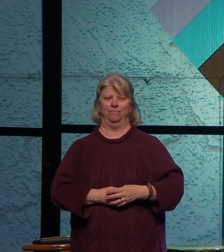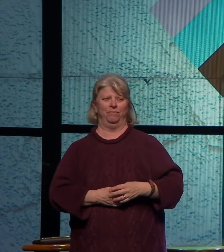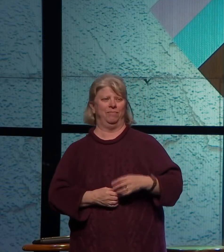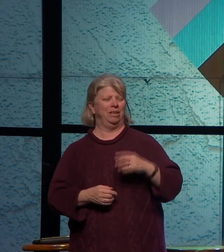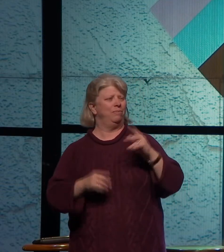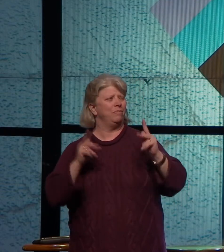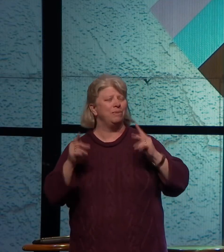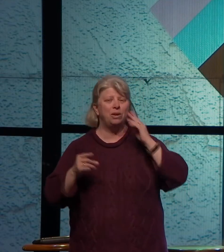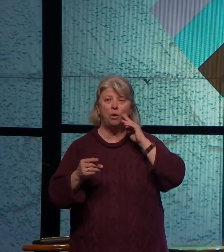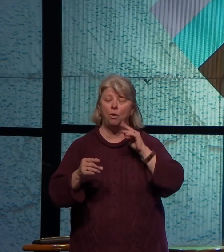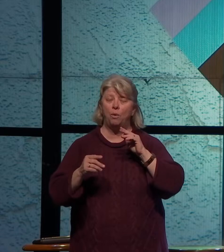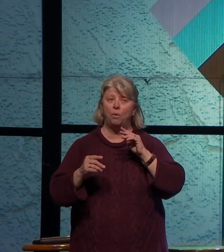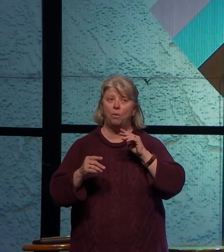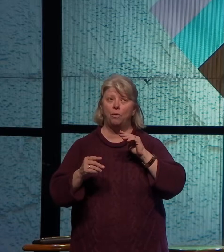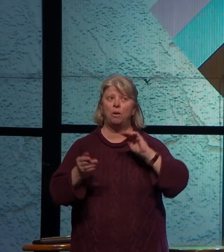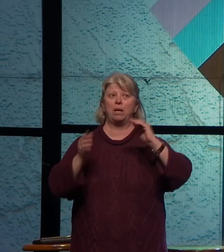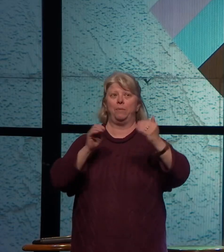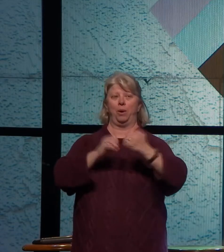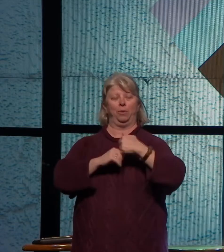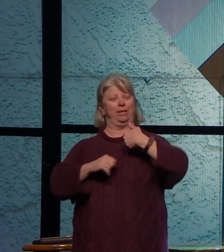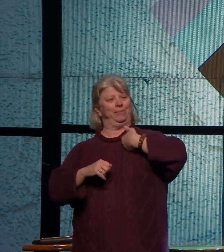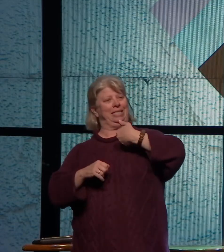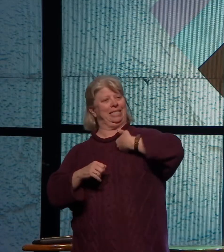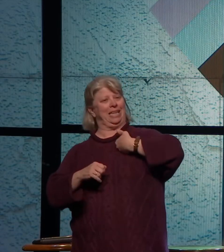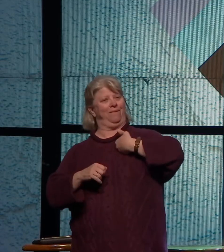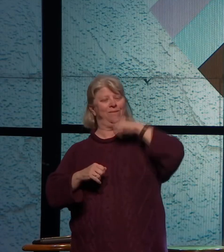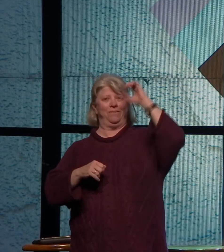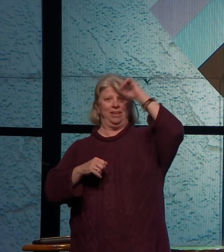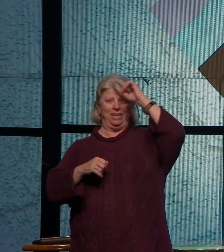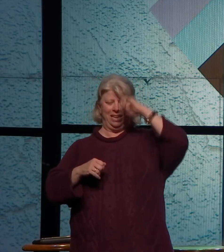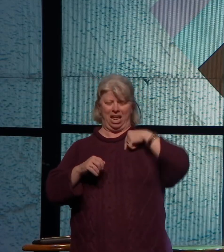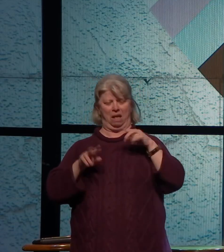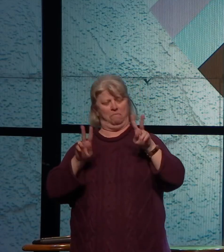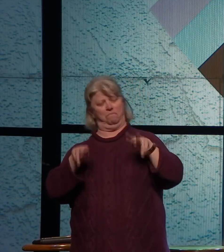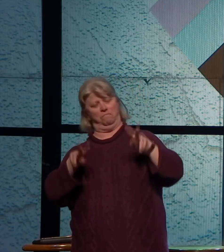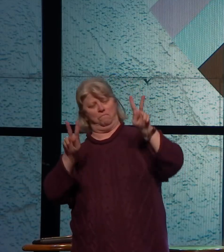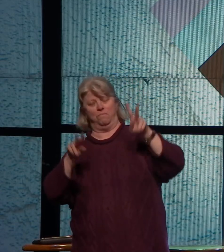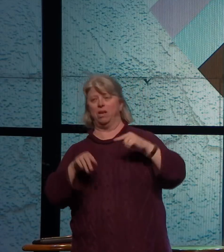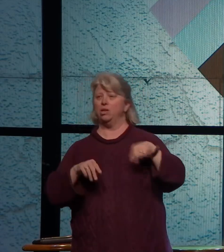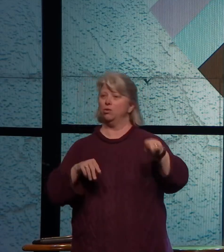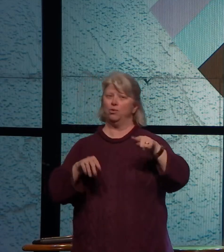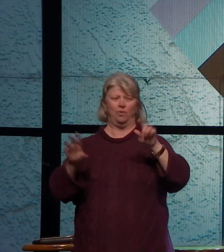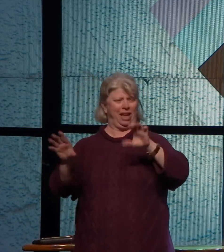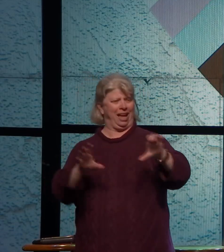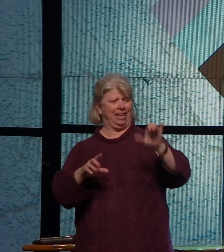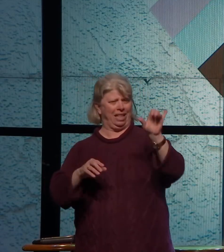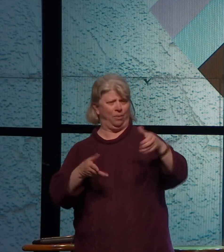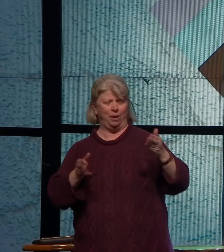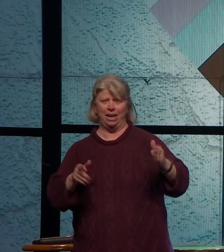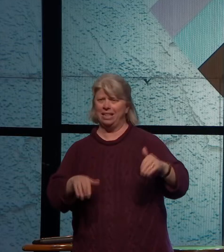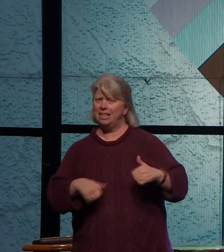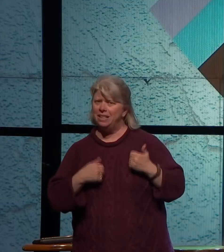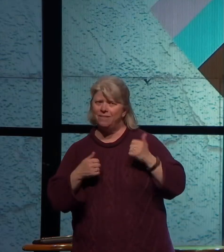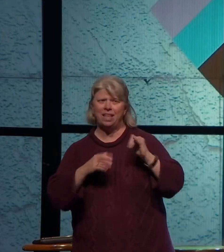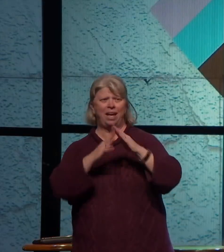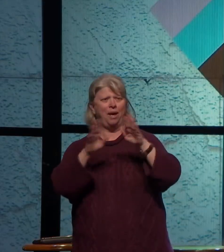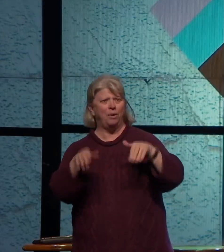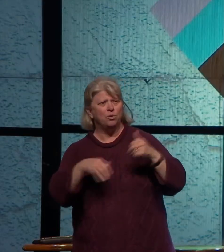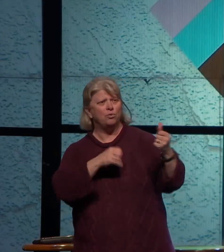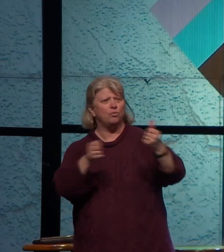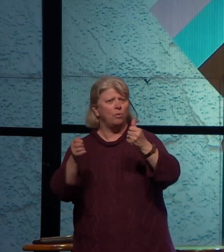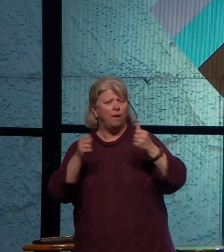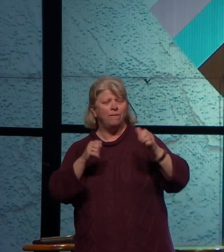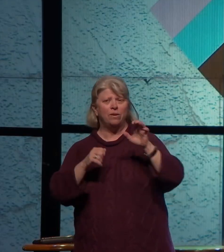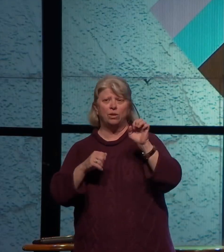in relationship to our subjective nature. So I judge you. You act a certain way. You live in a certain house. You drive a